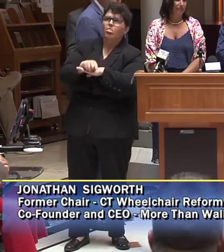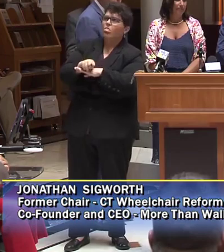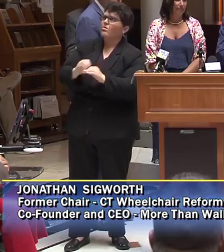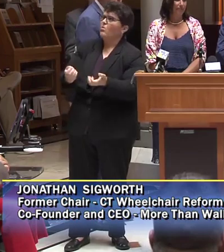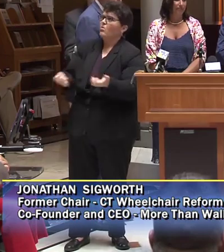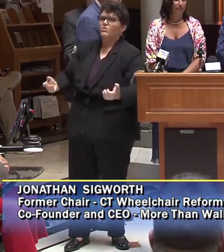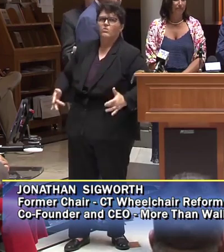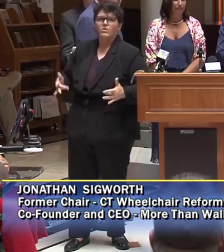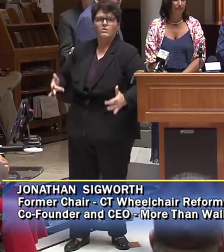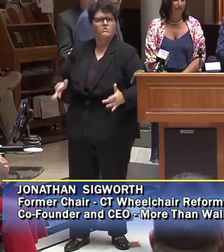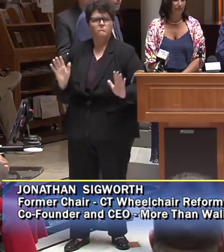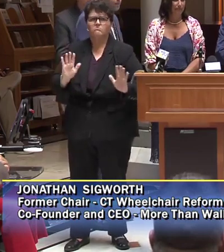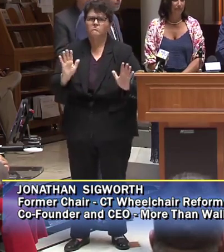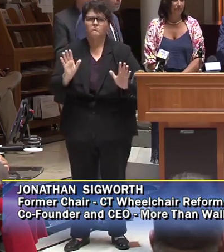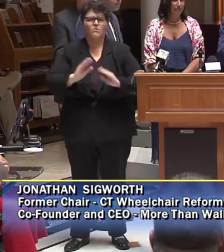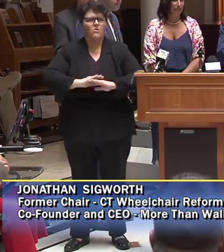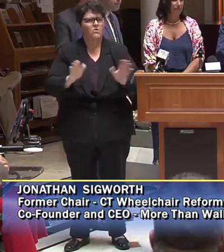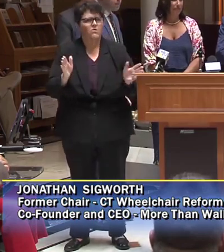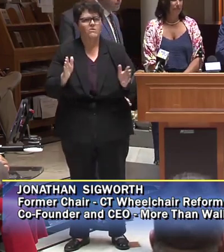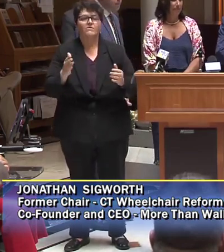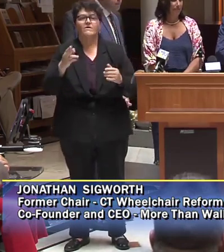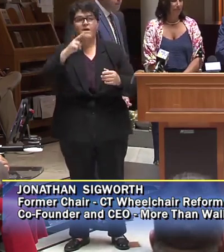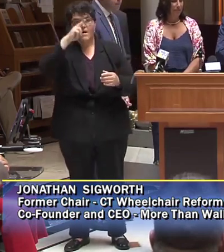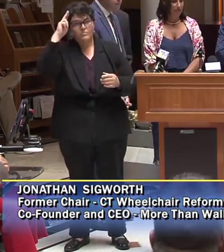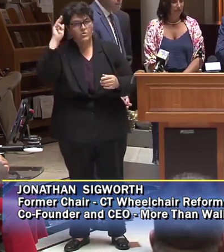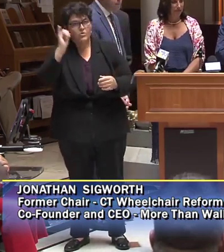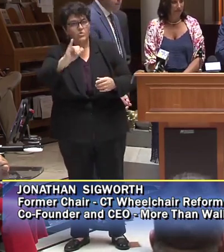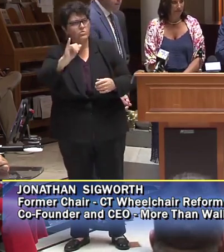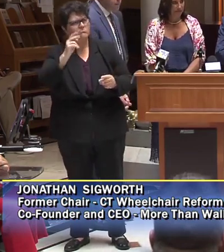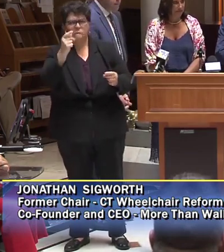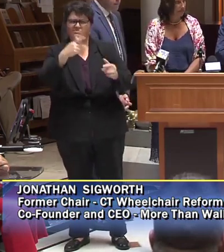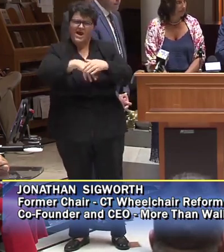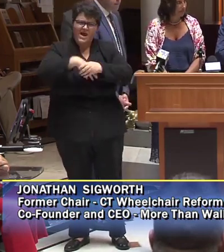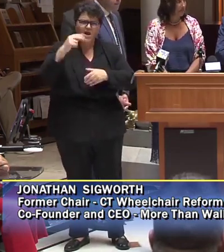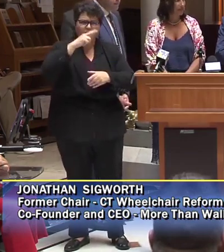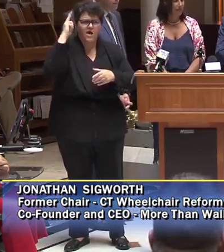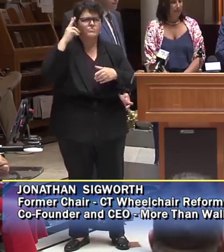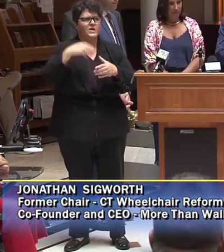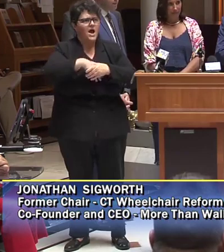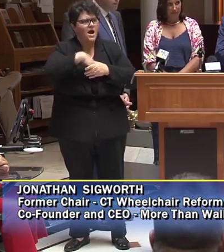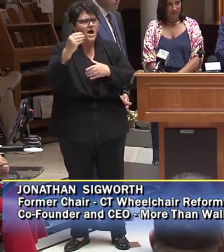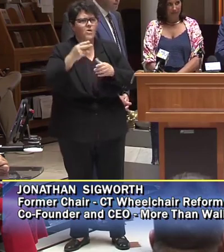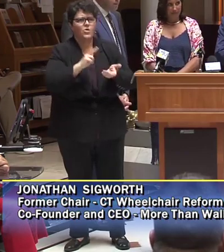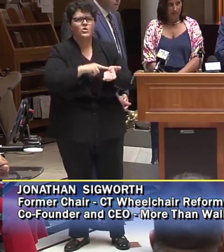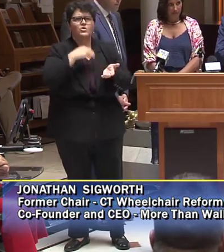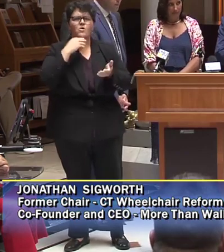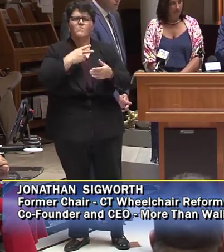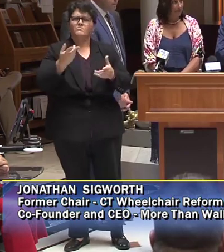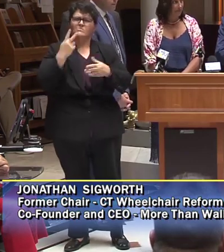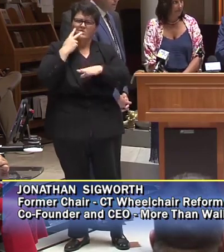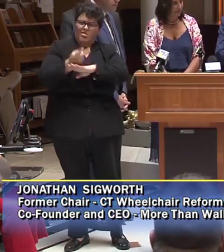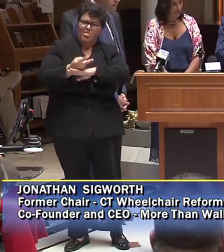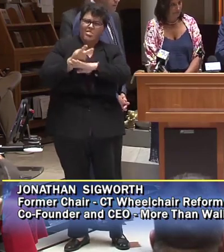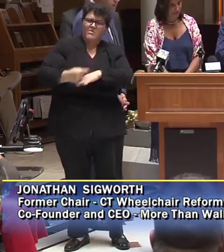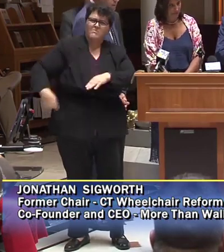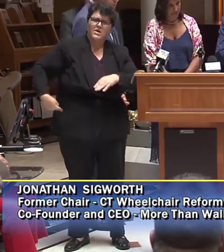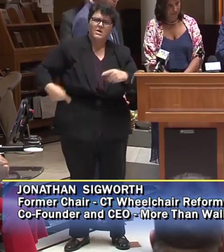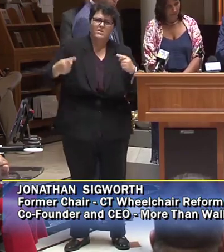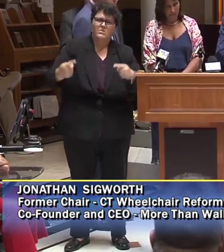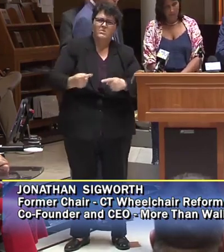out of hospitals and nursing homes from bed sores and other complications that can arise due to repair